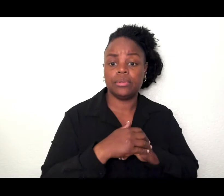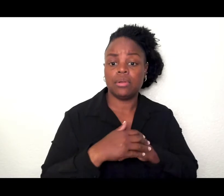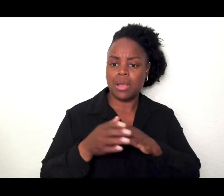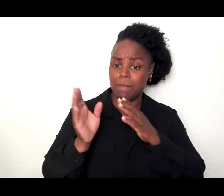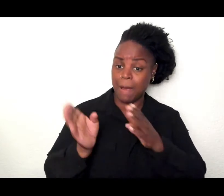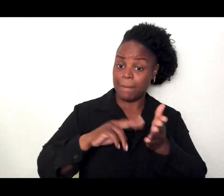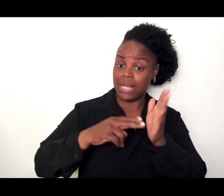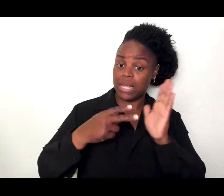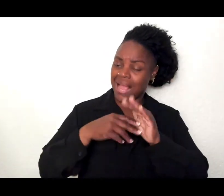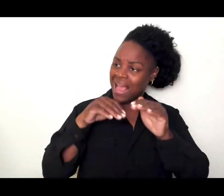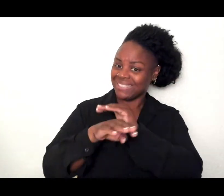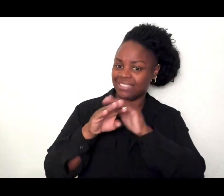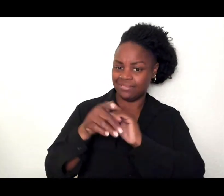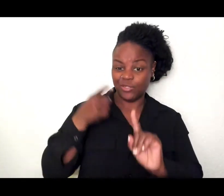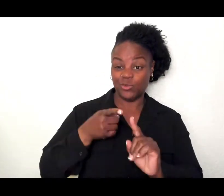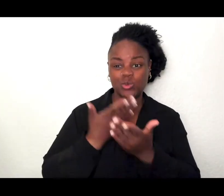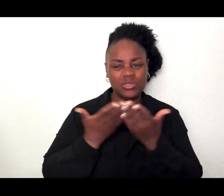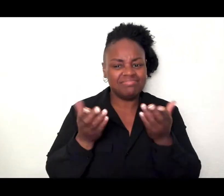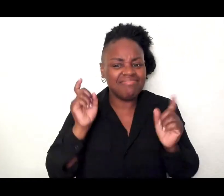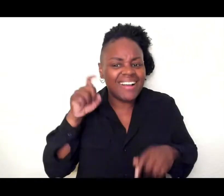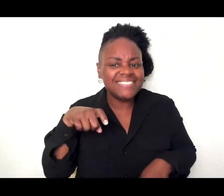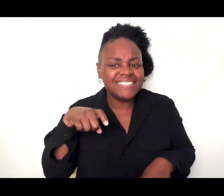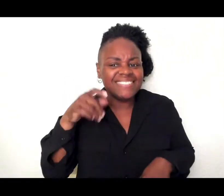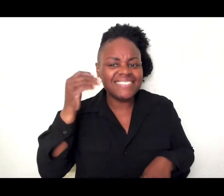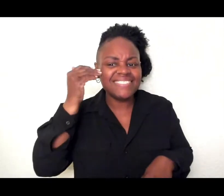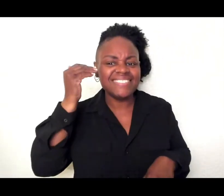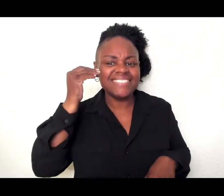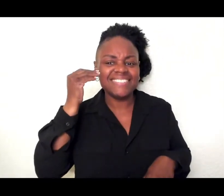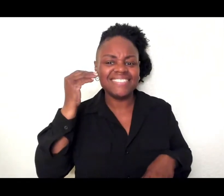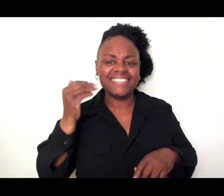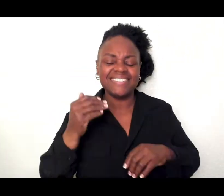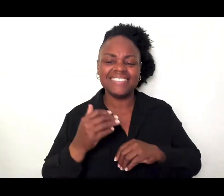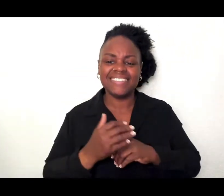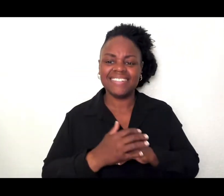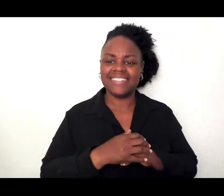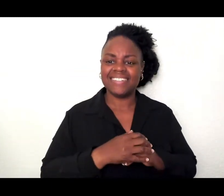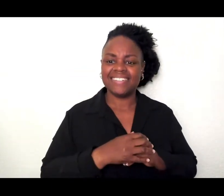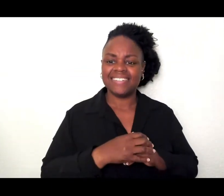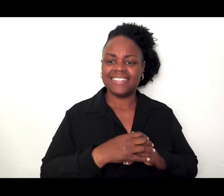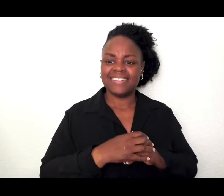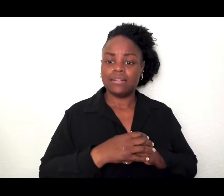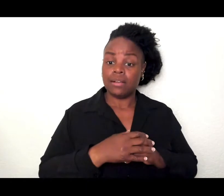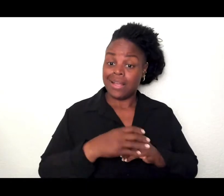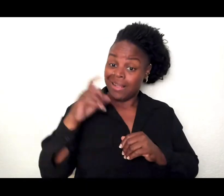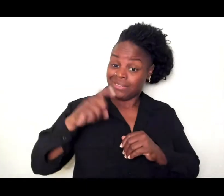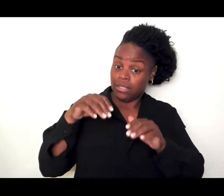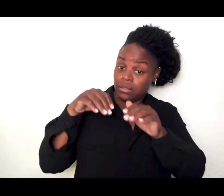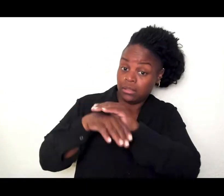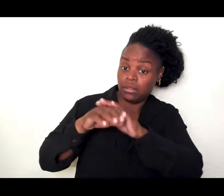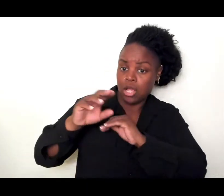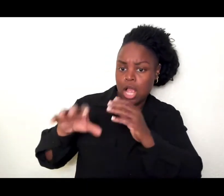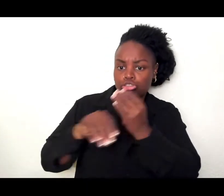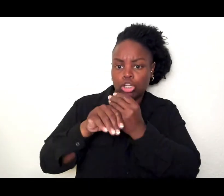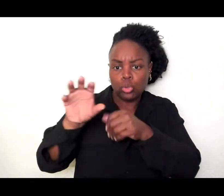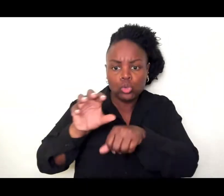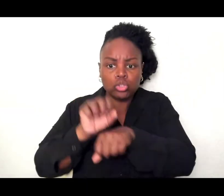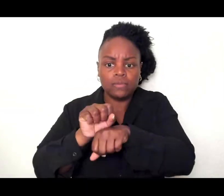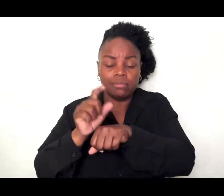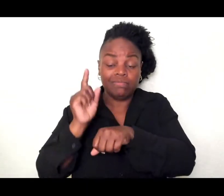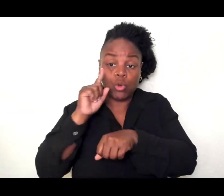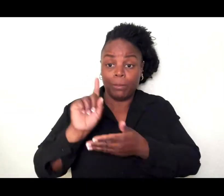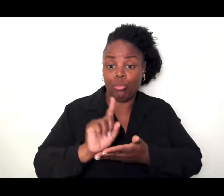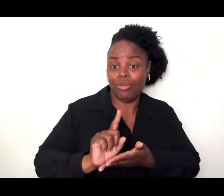Being prepared means having access to resources, access to the necessary